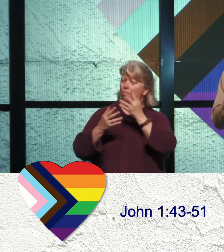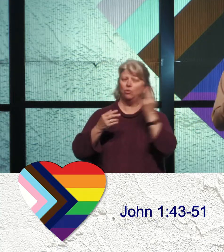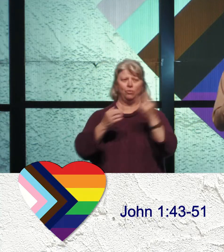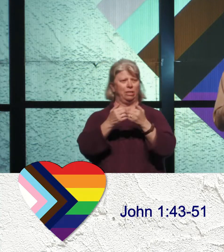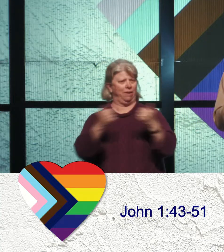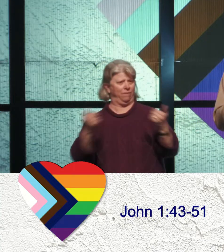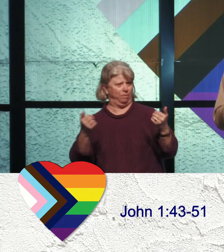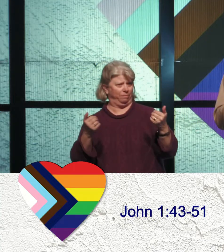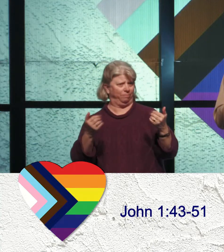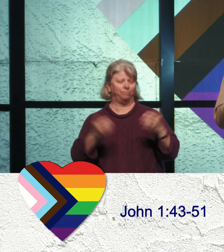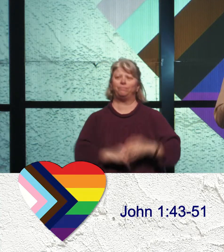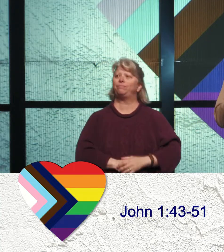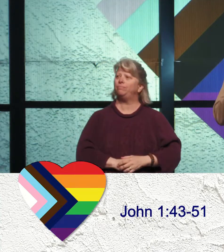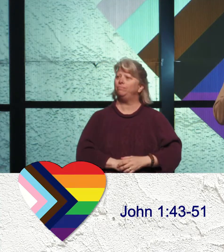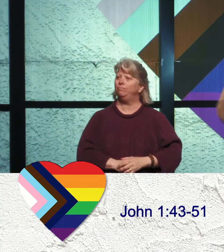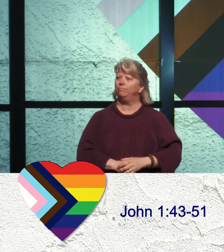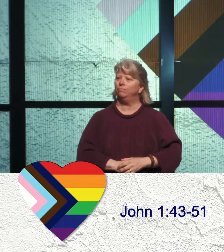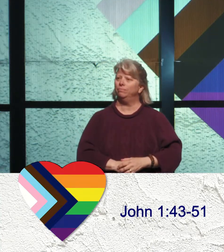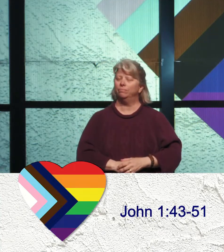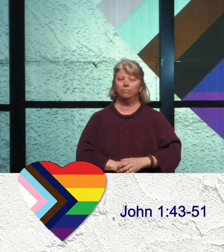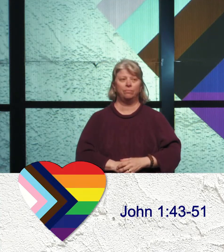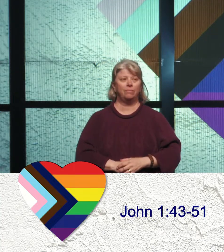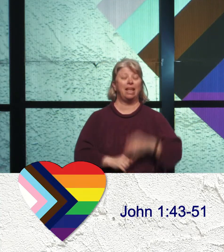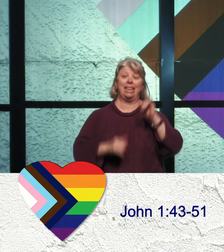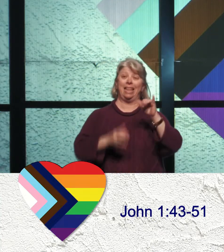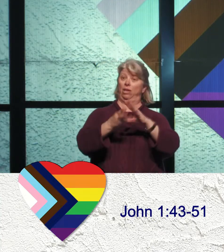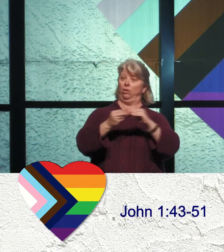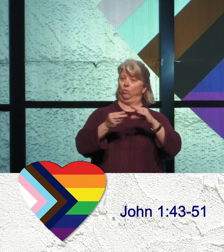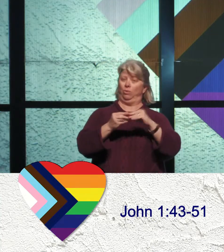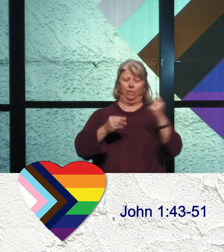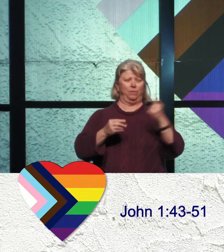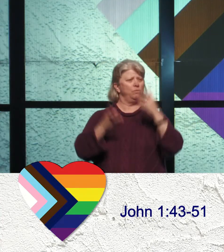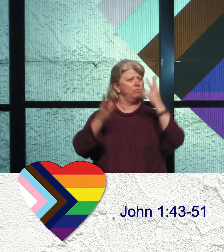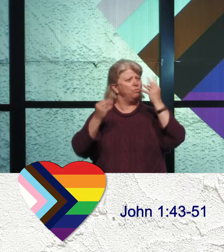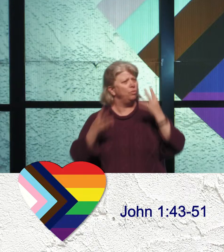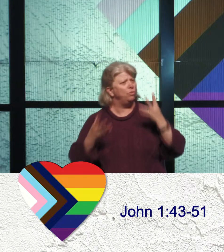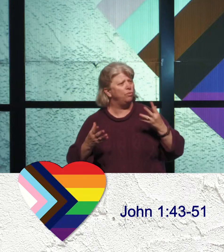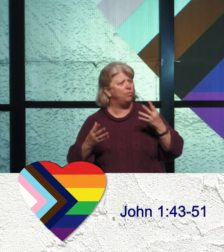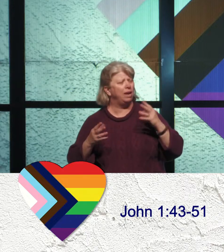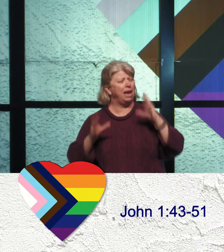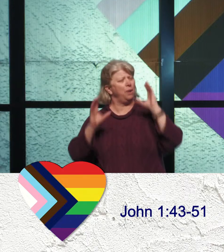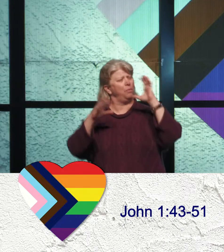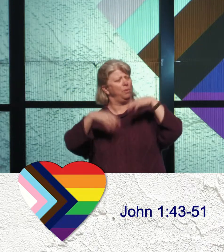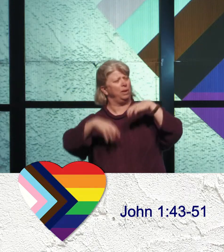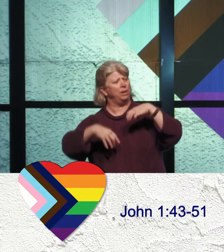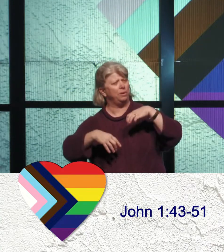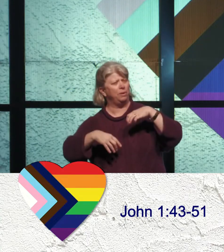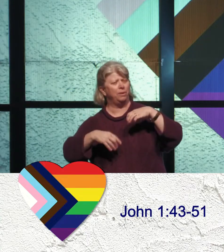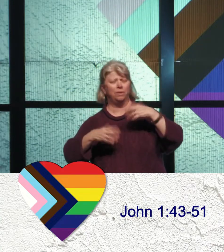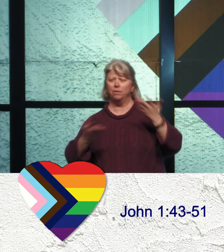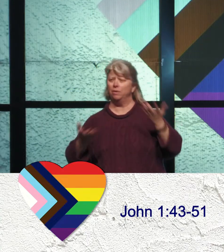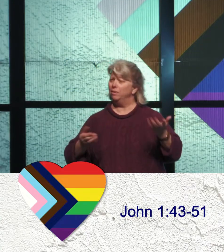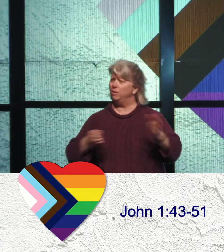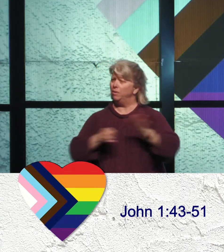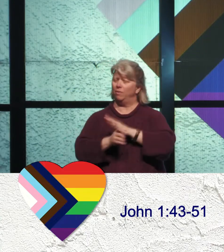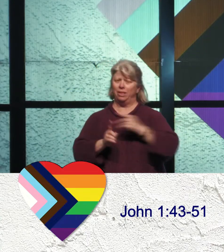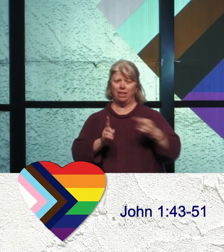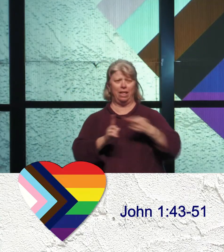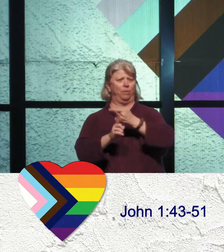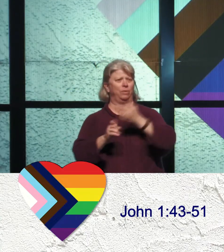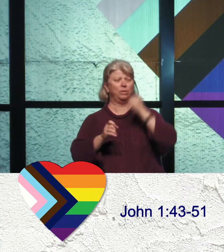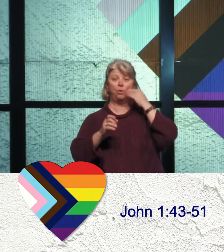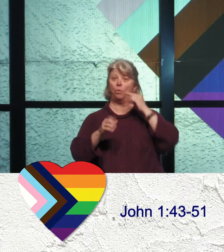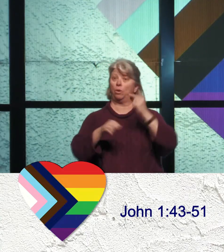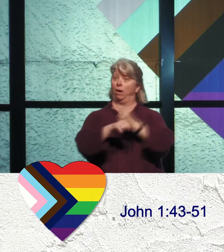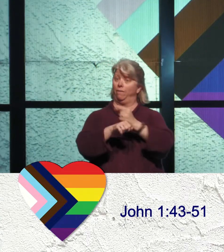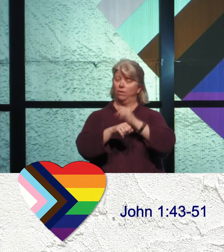different things. And so in this story, we get something really beautiful and weird, and it's kind of total, like if you want to know if the